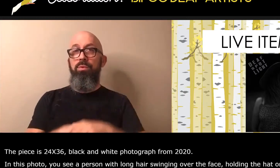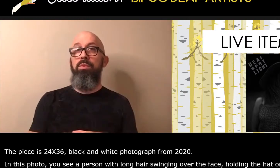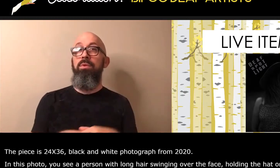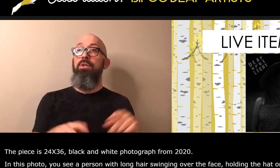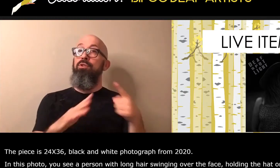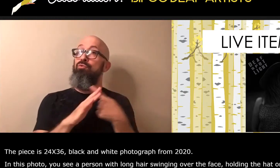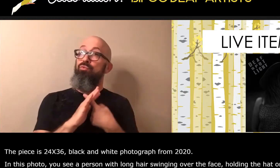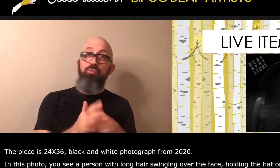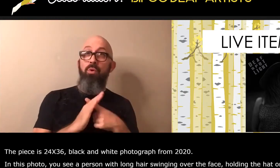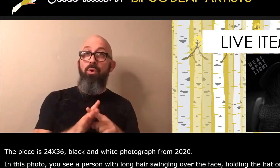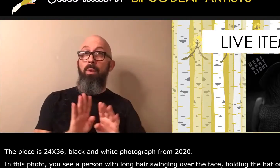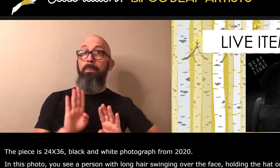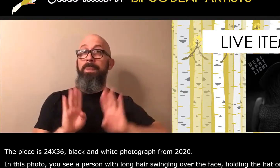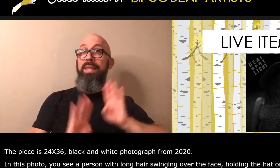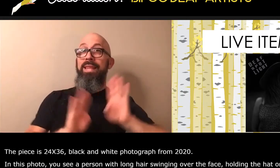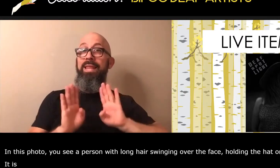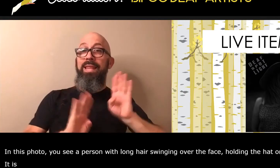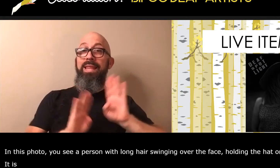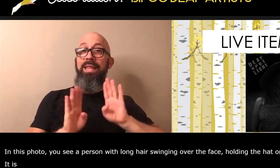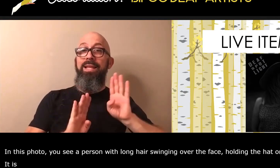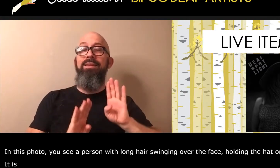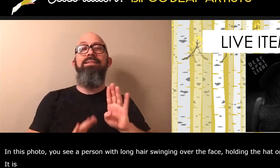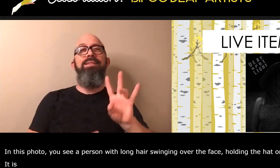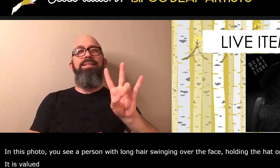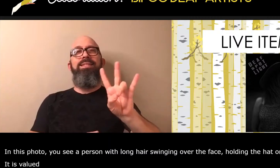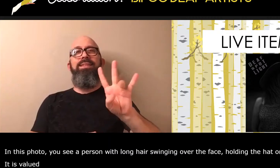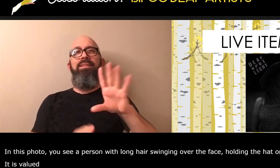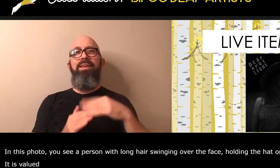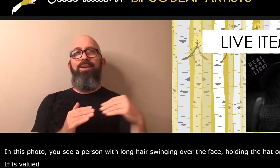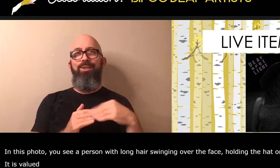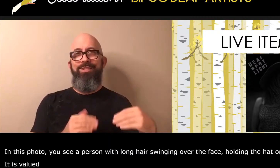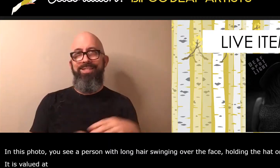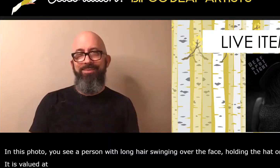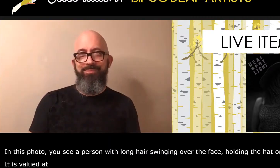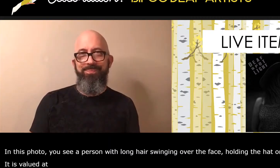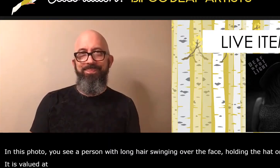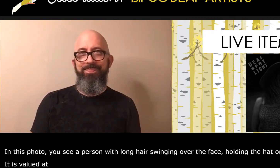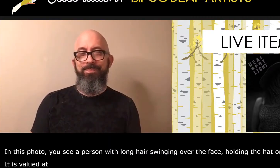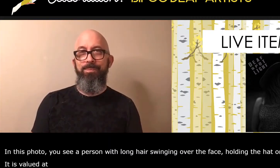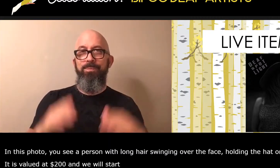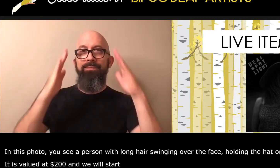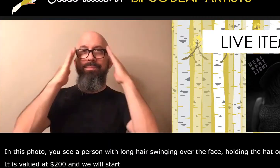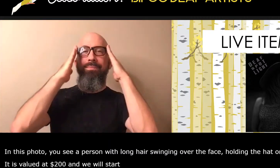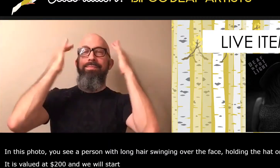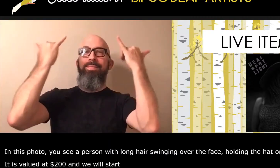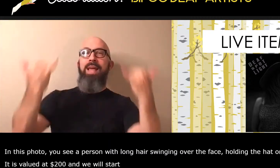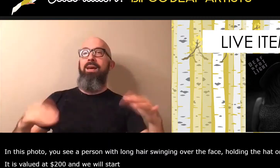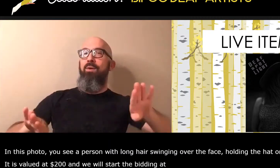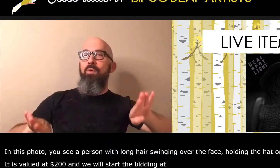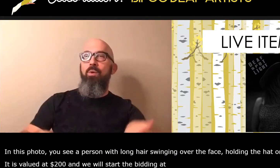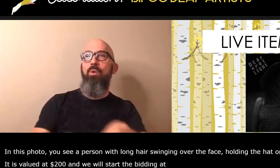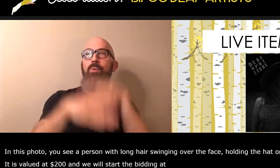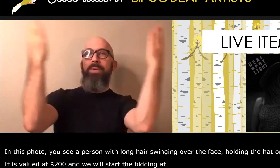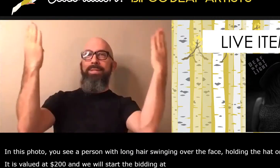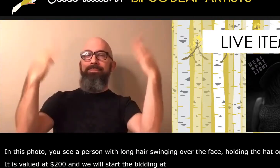It is valued at $200, and we will start the bidding at